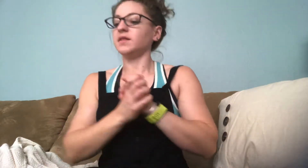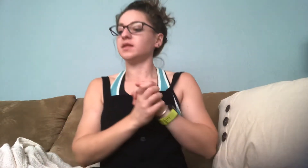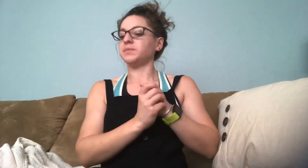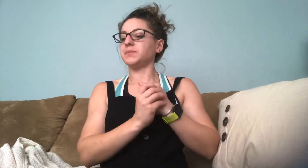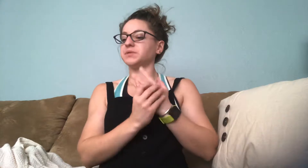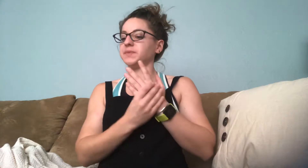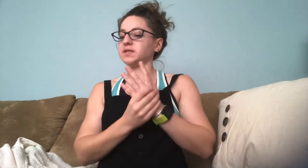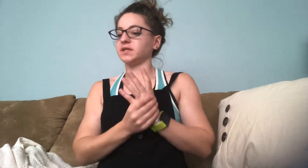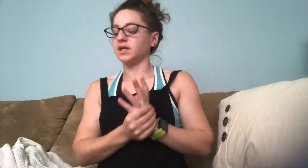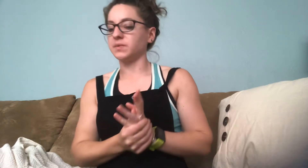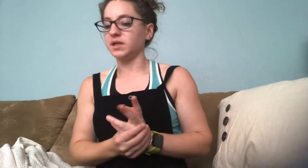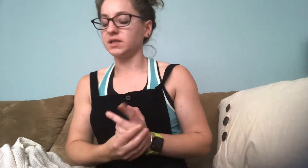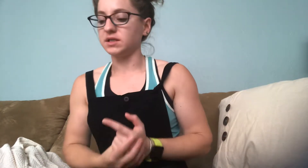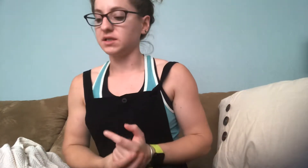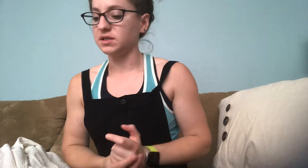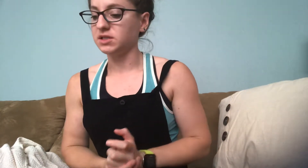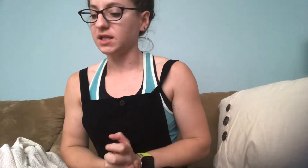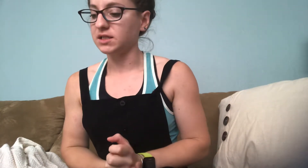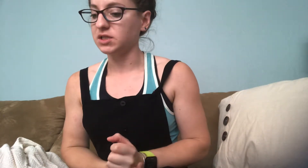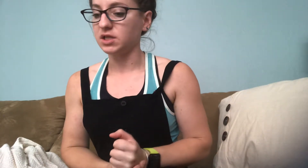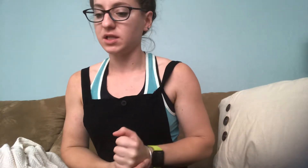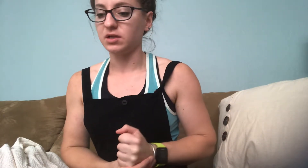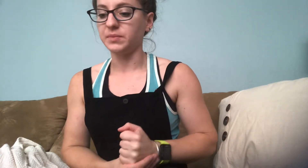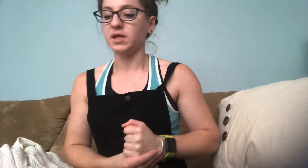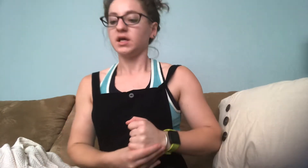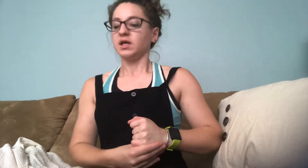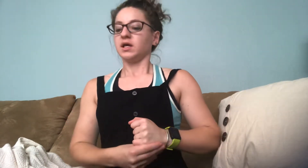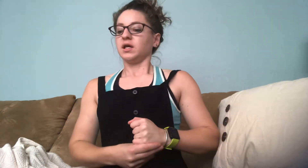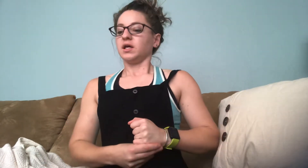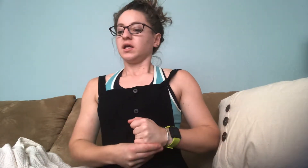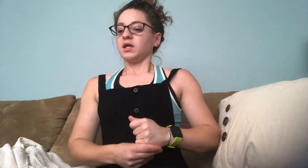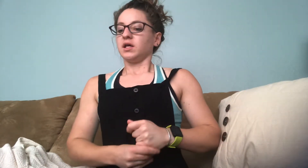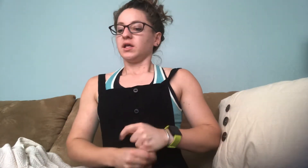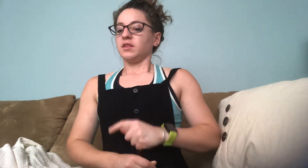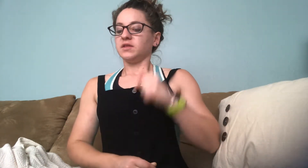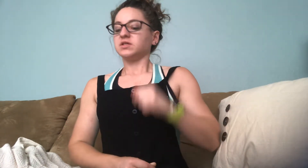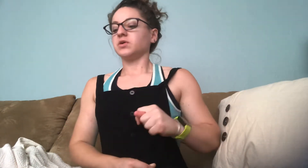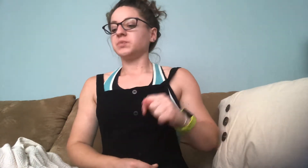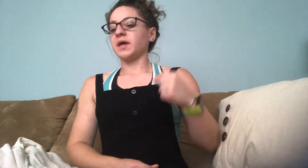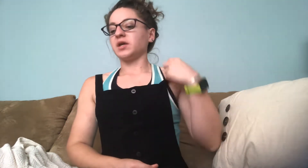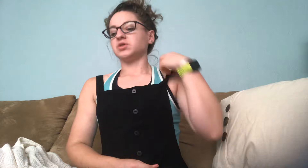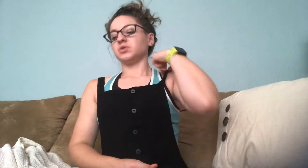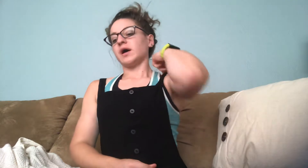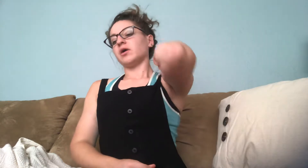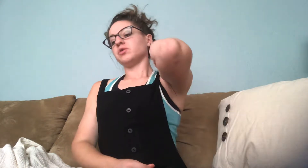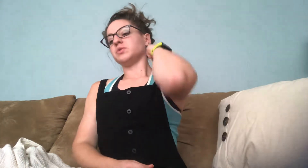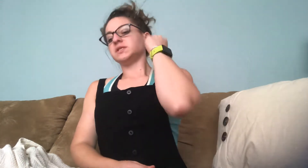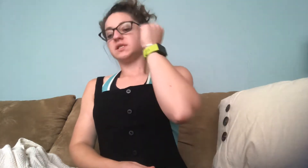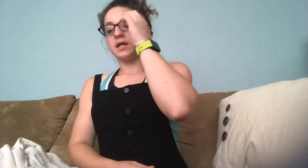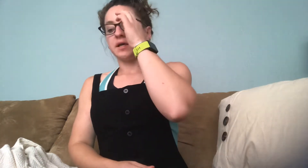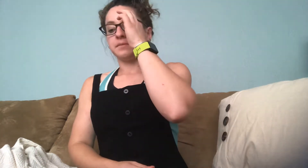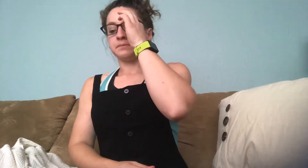Okay, and then the people space. I kind of wanted to just kind of touch on a little bit. This goes back to how you would